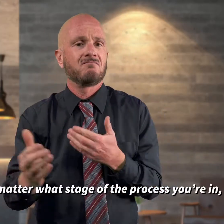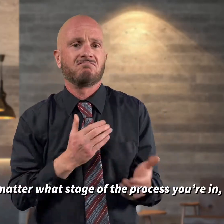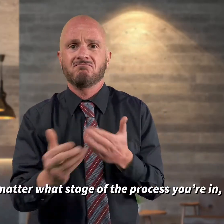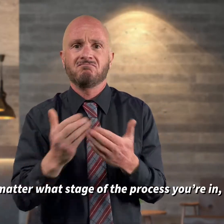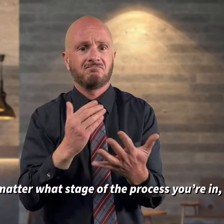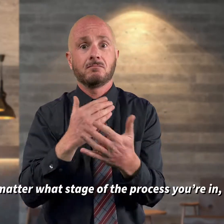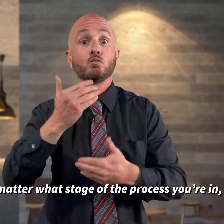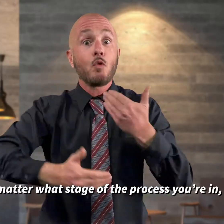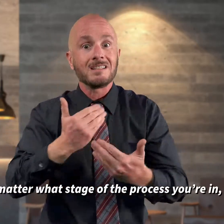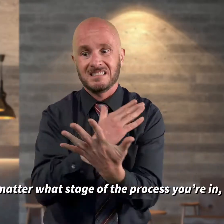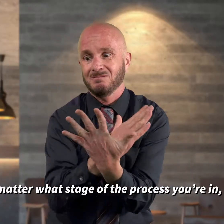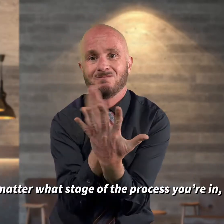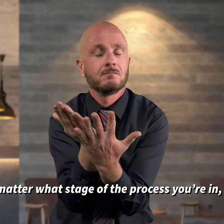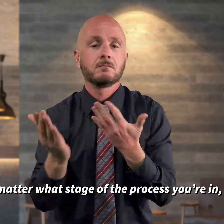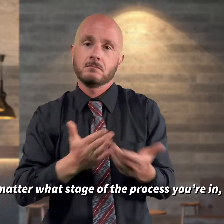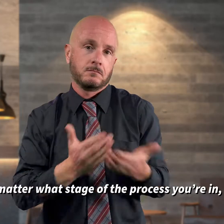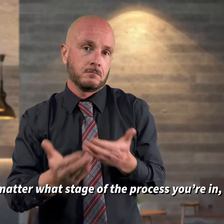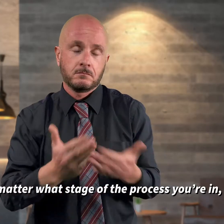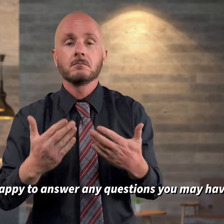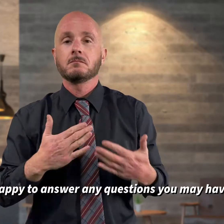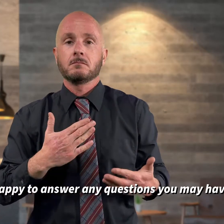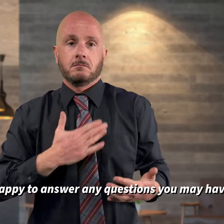matter what stage of the process you're in, I'm happy to